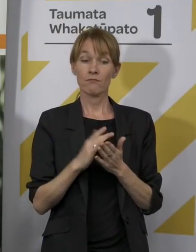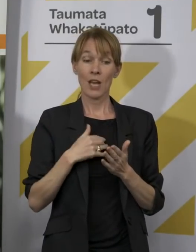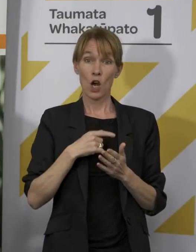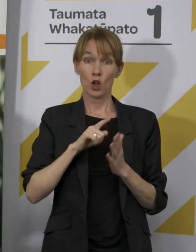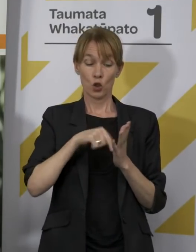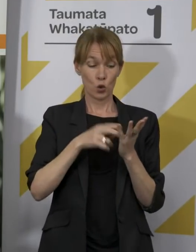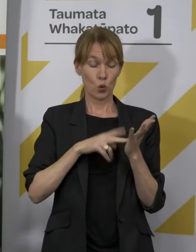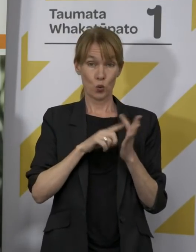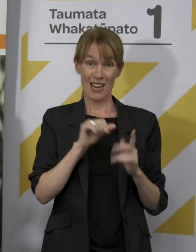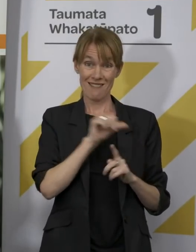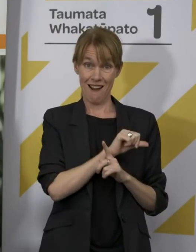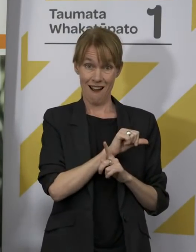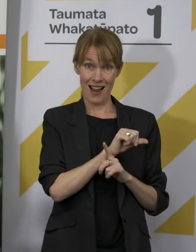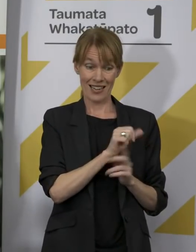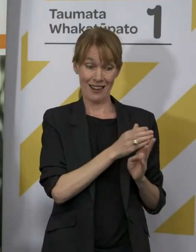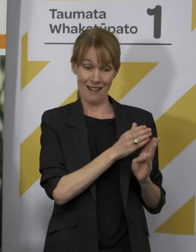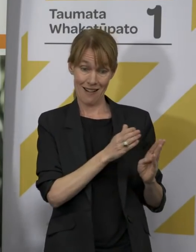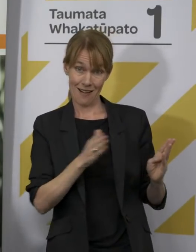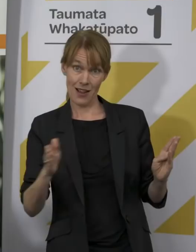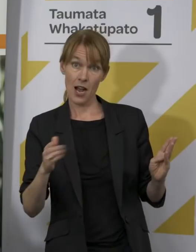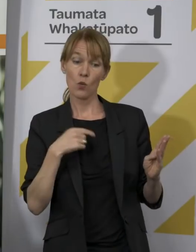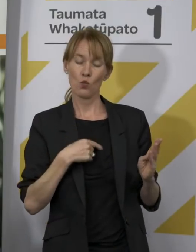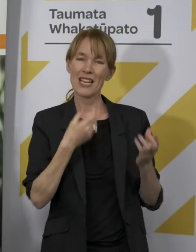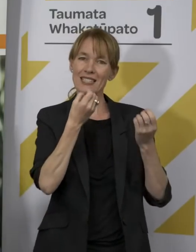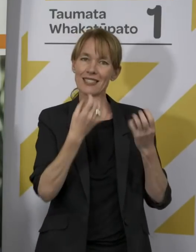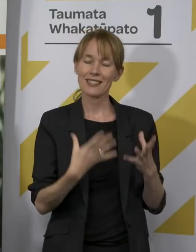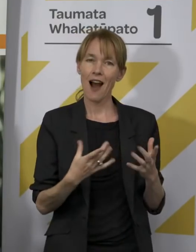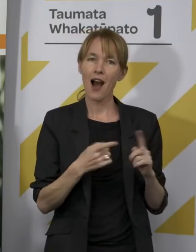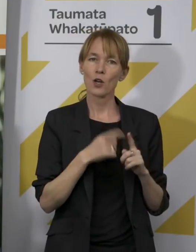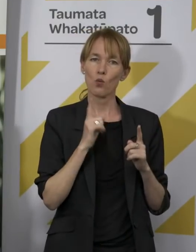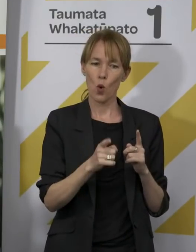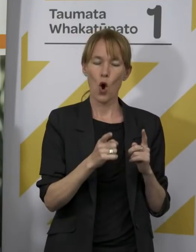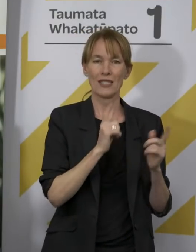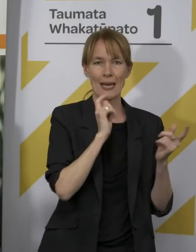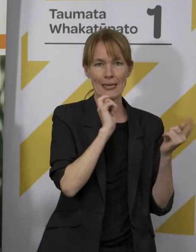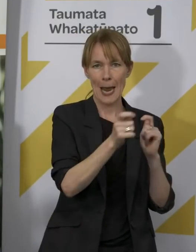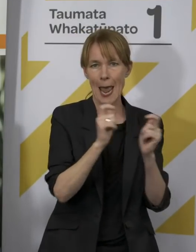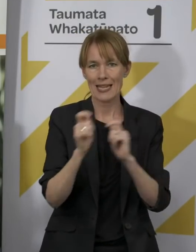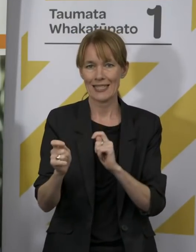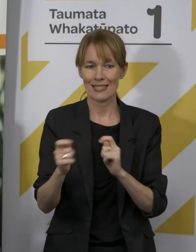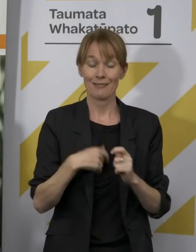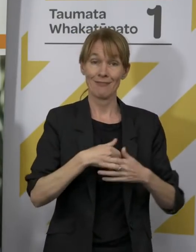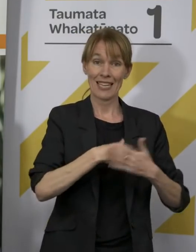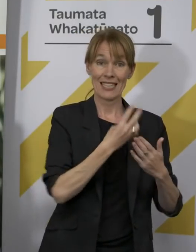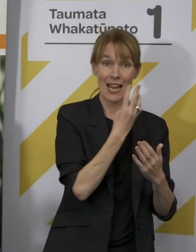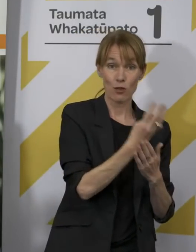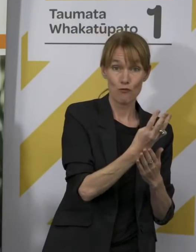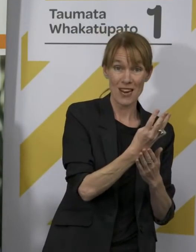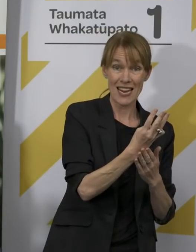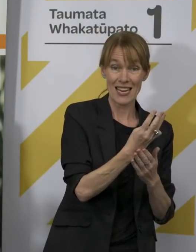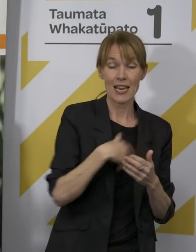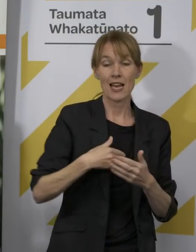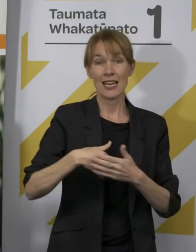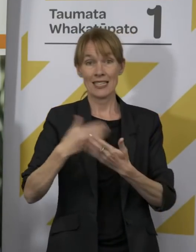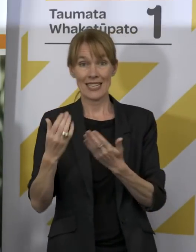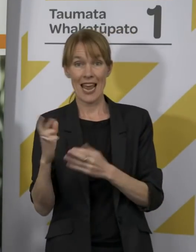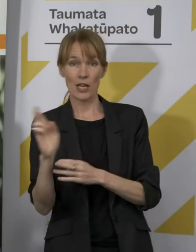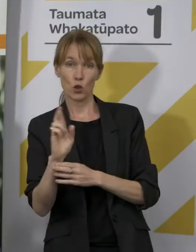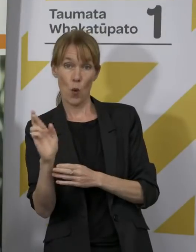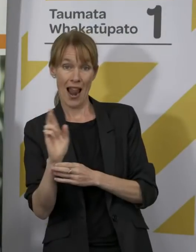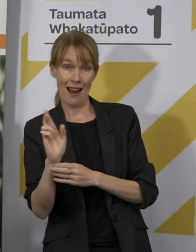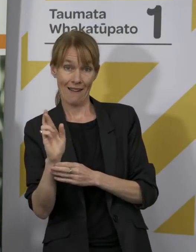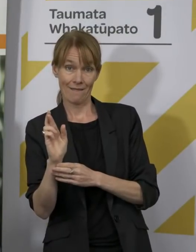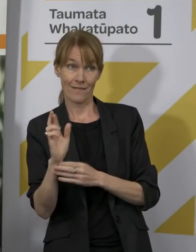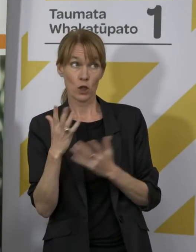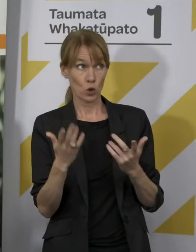9th, we have rolled out the testing in managed isolation facilities at around day 3 and around day 12 of